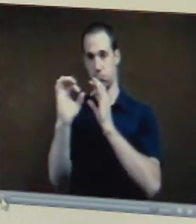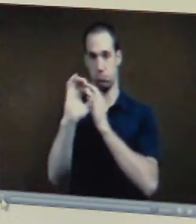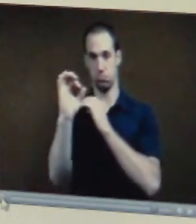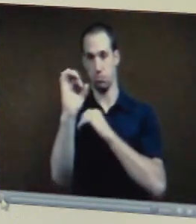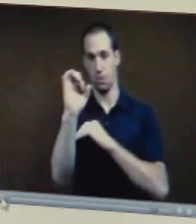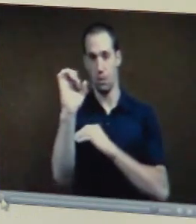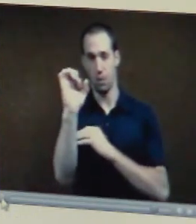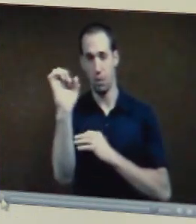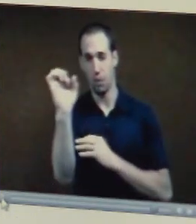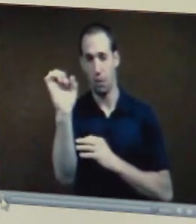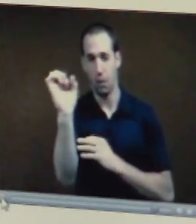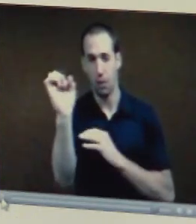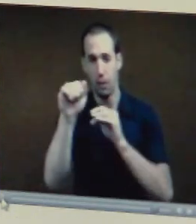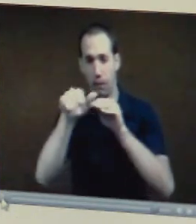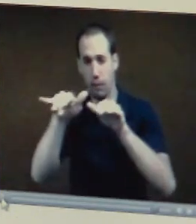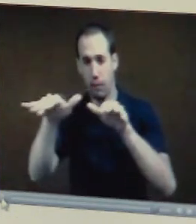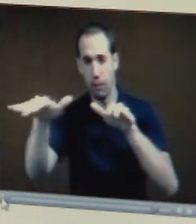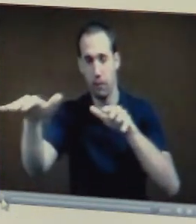the arteries,